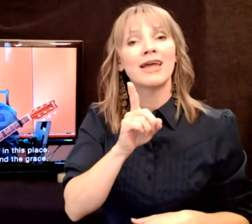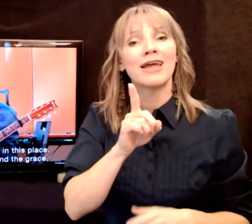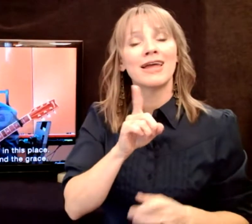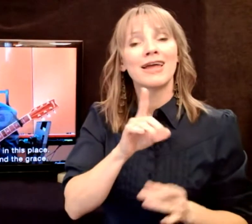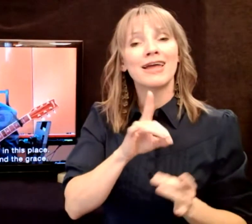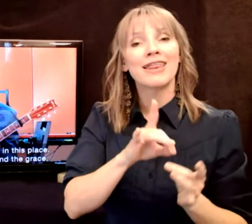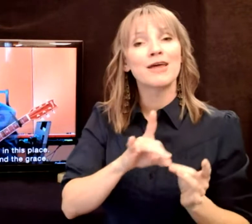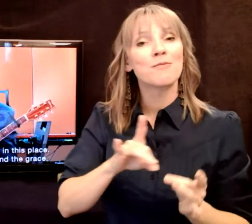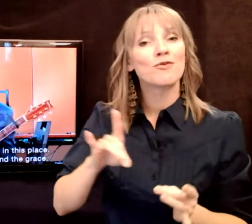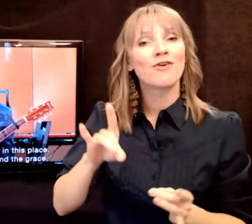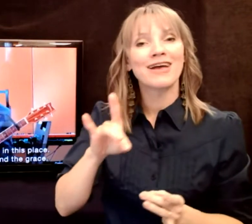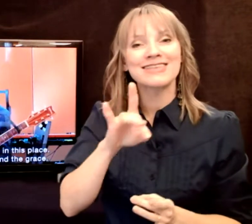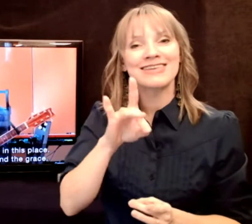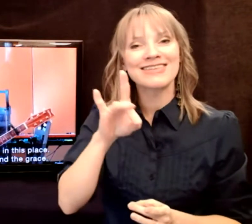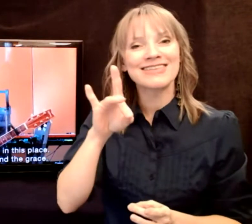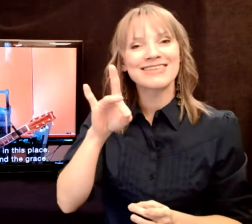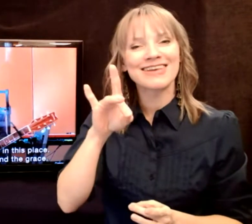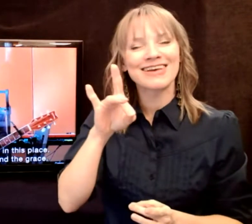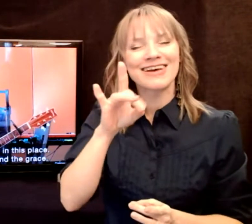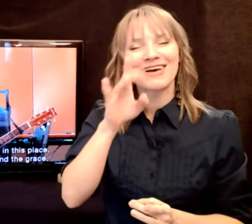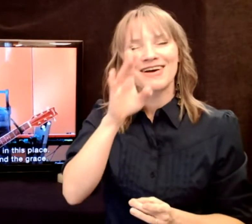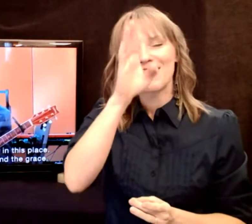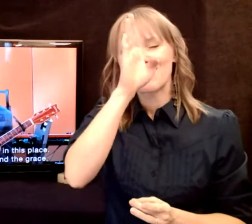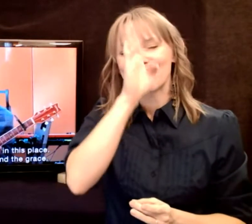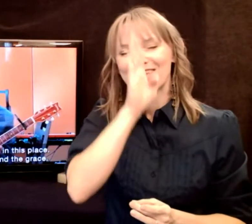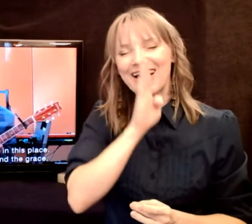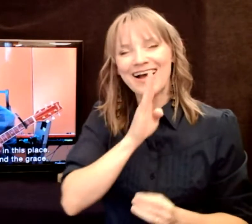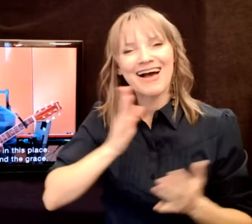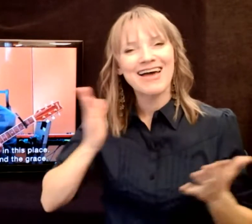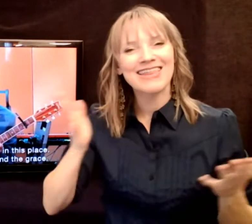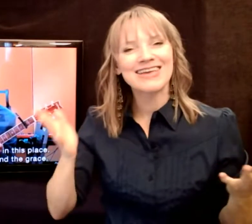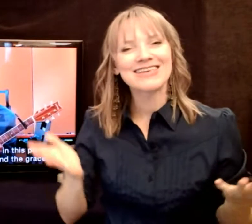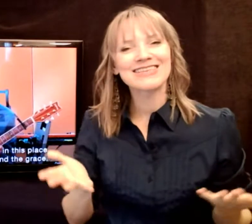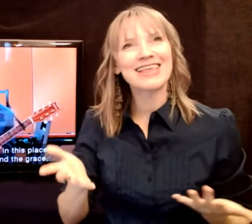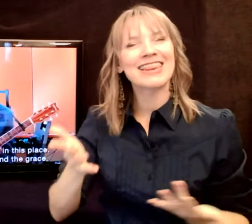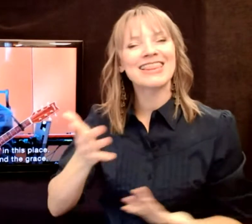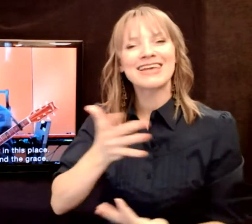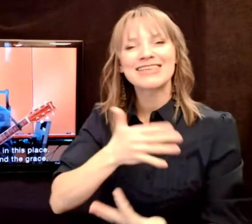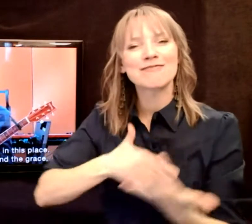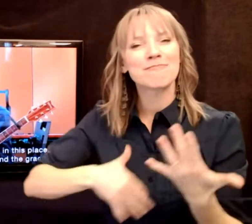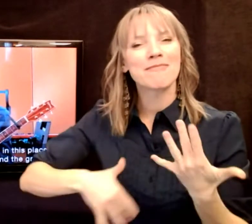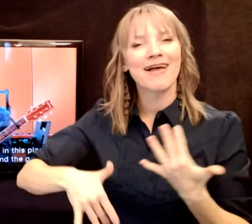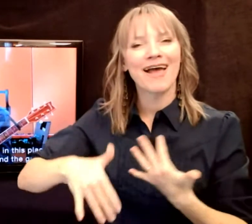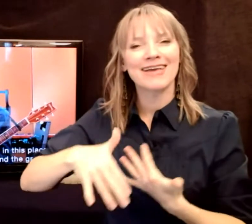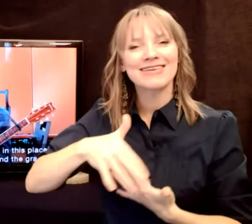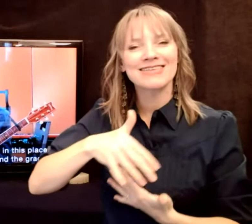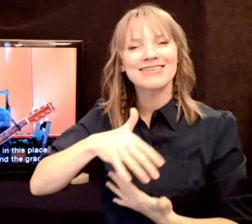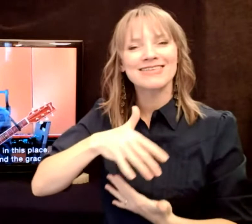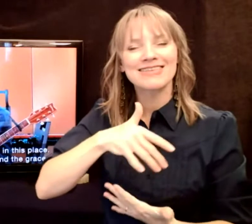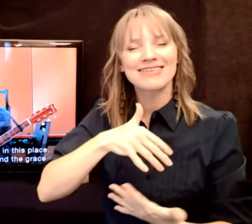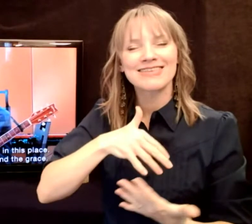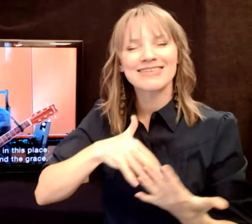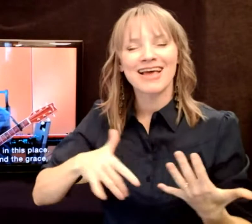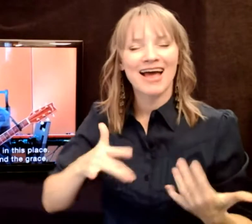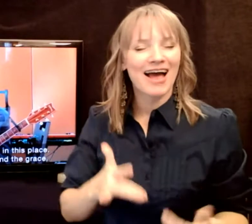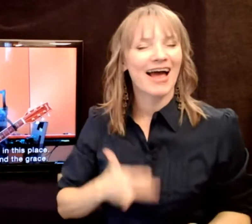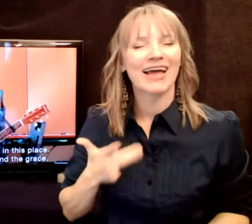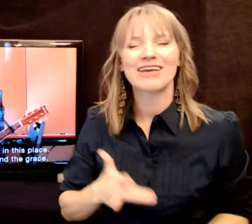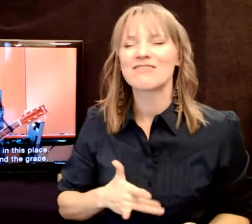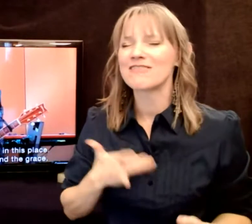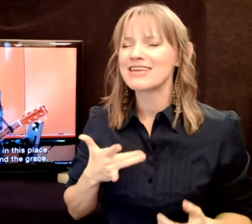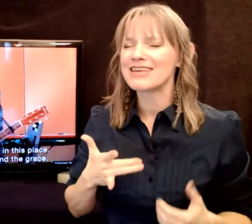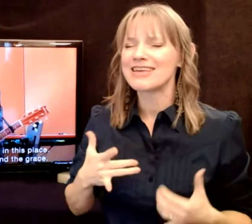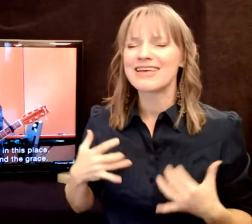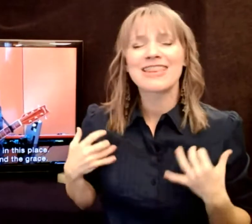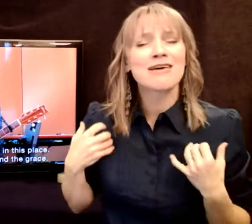Surely the presence of God is in this place. I